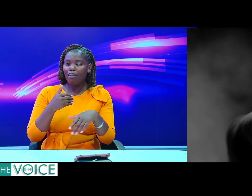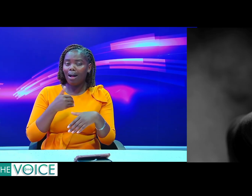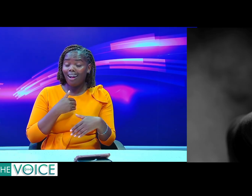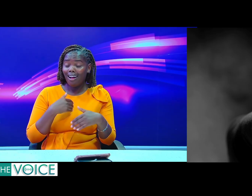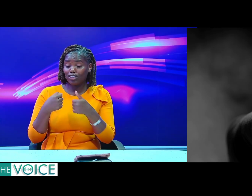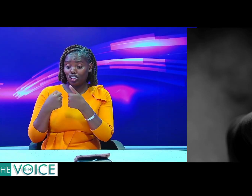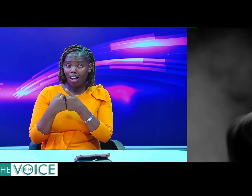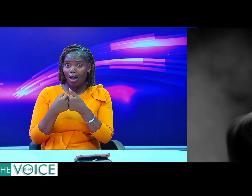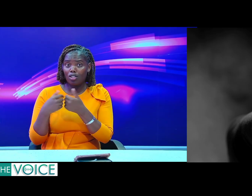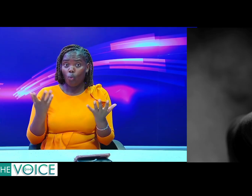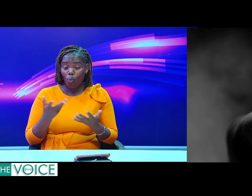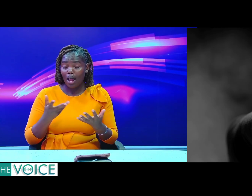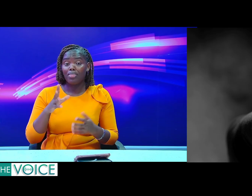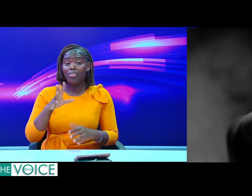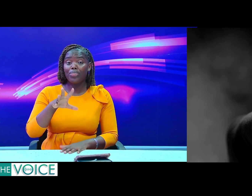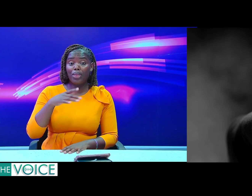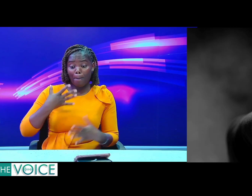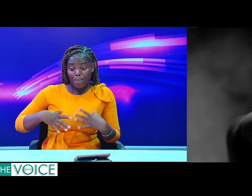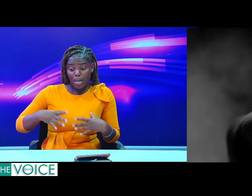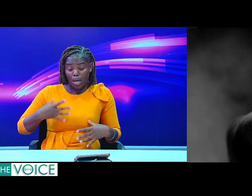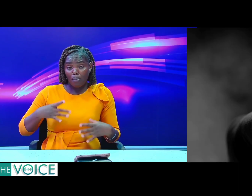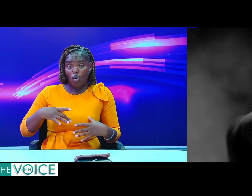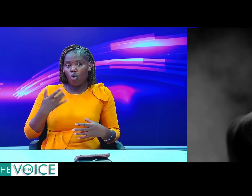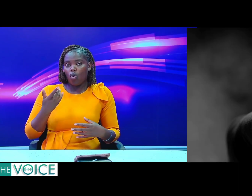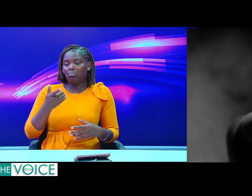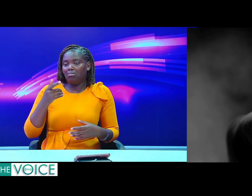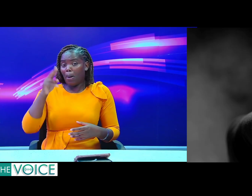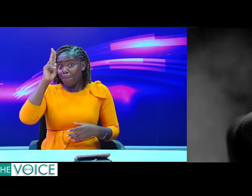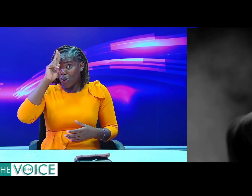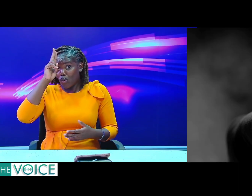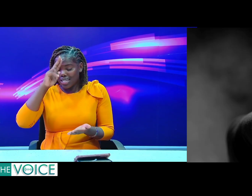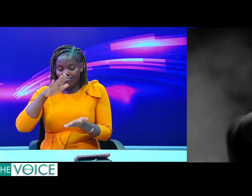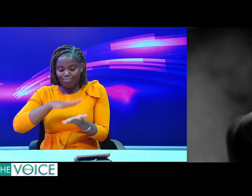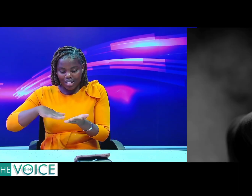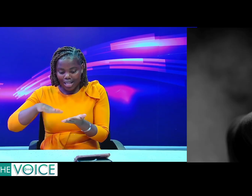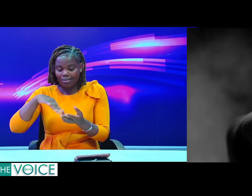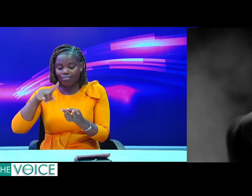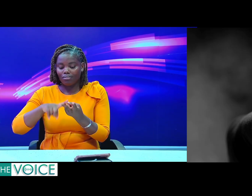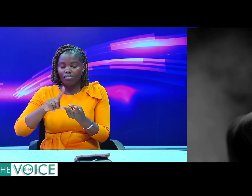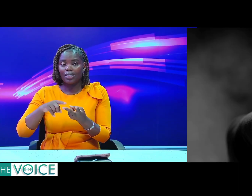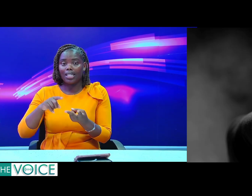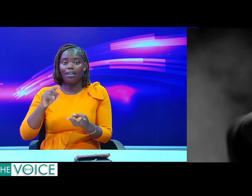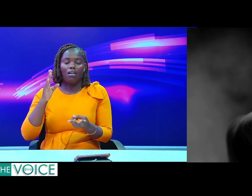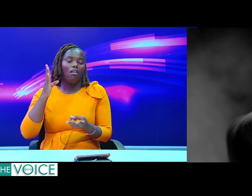Also, another challenge that we experience is that in the